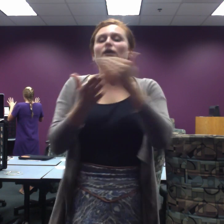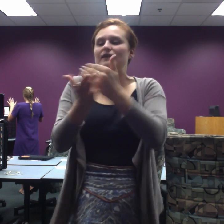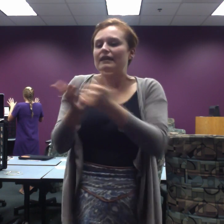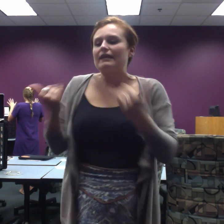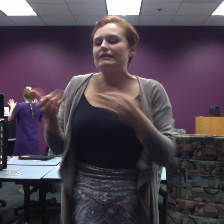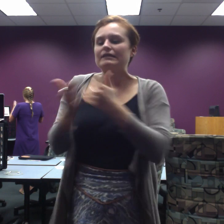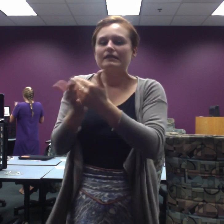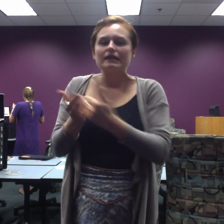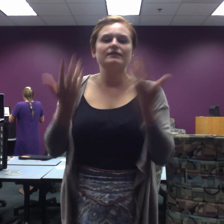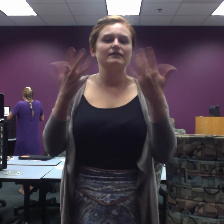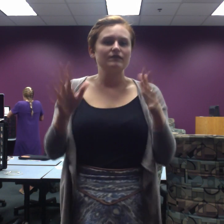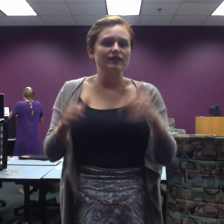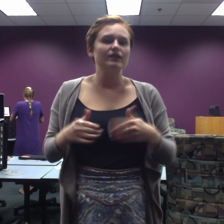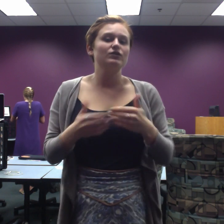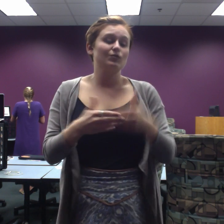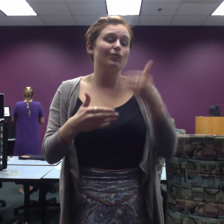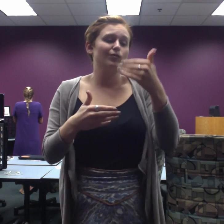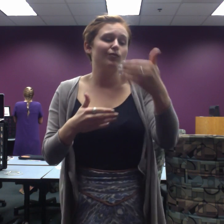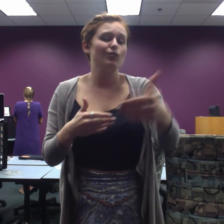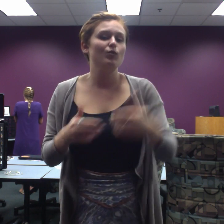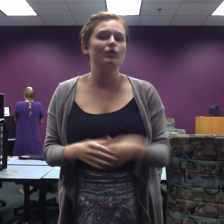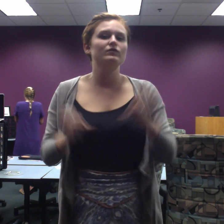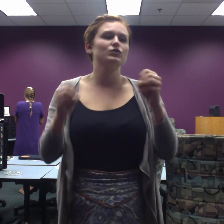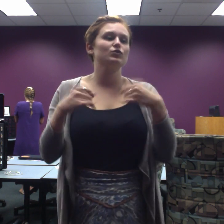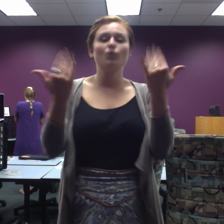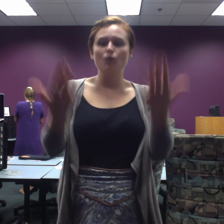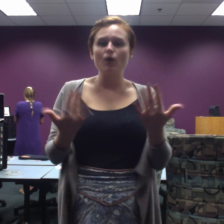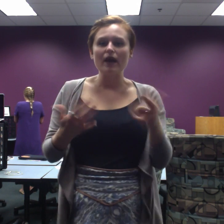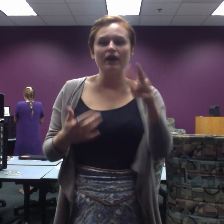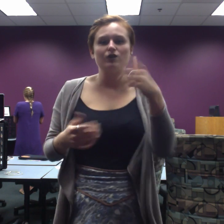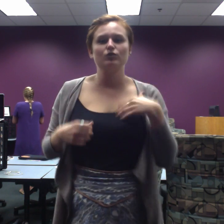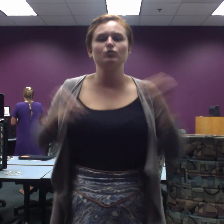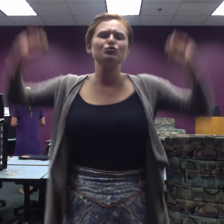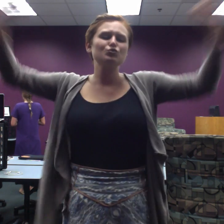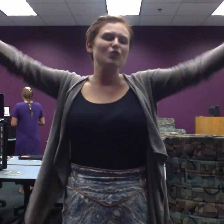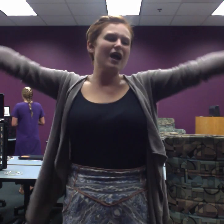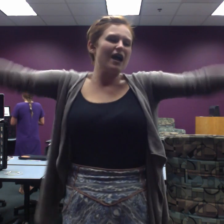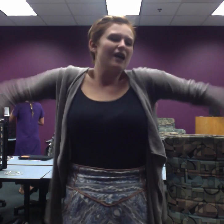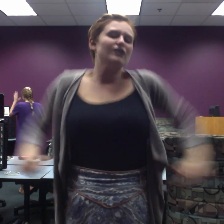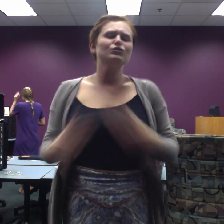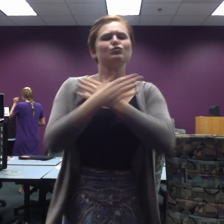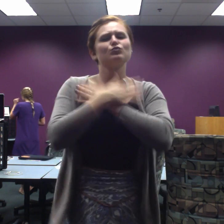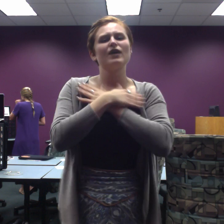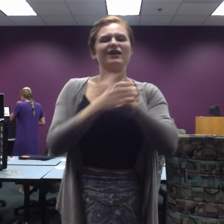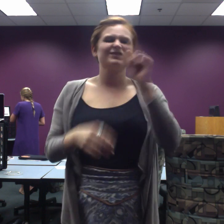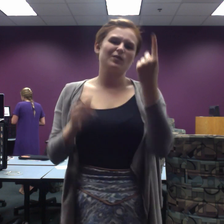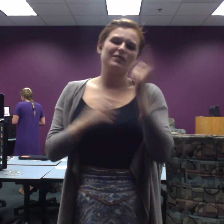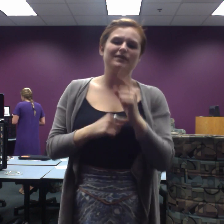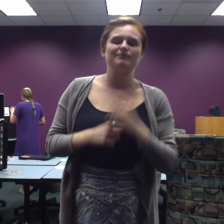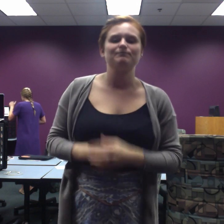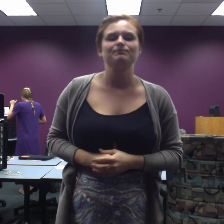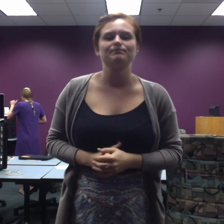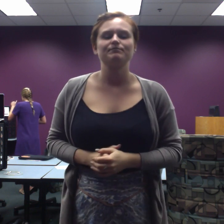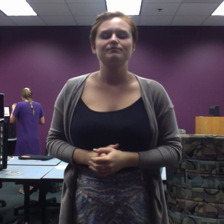and stretch for a minute, and then we'll carry on. Boys and girls, in science today, we're going to talk about the digestive